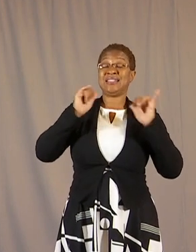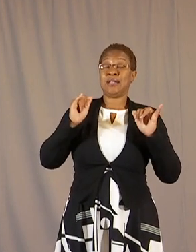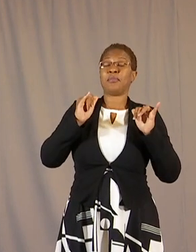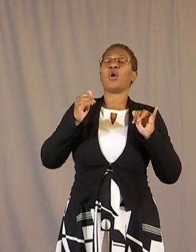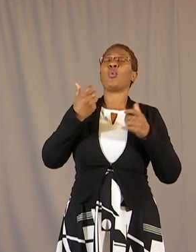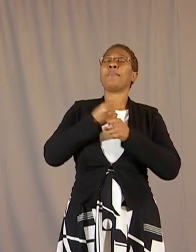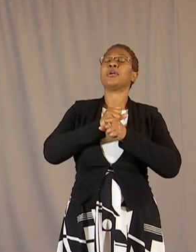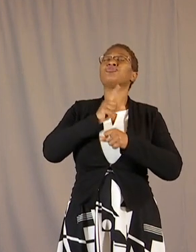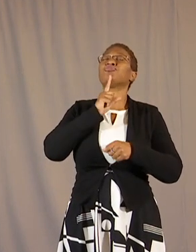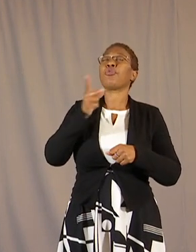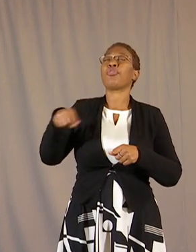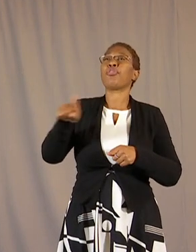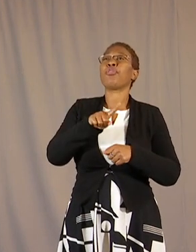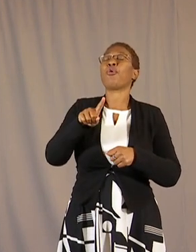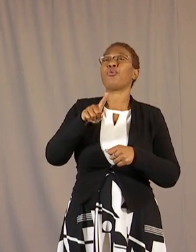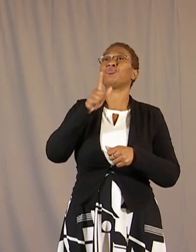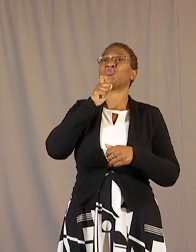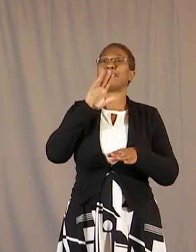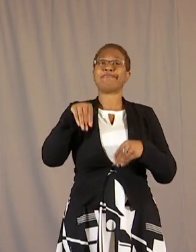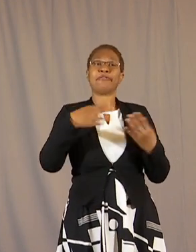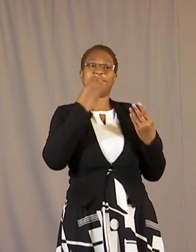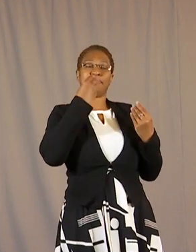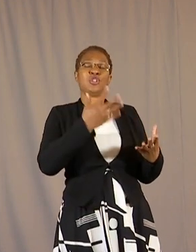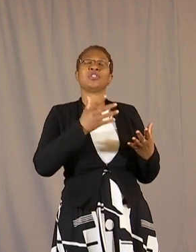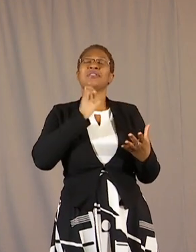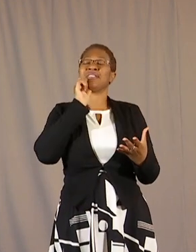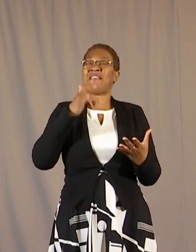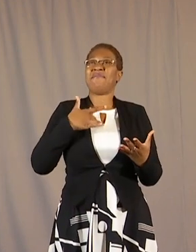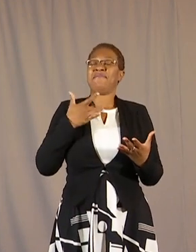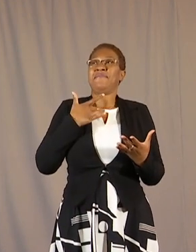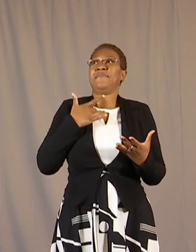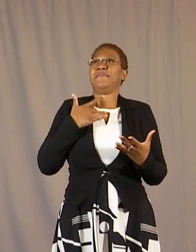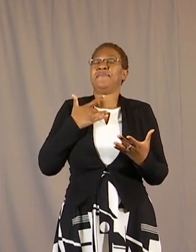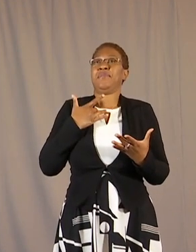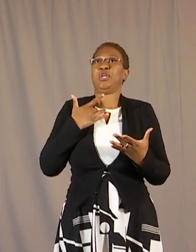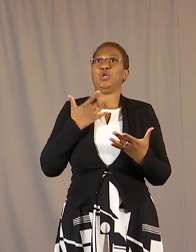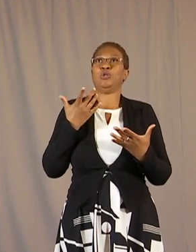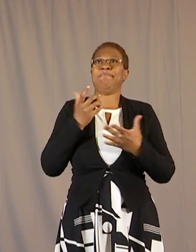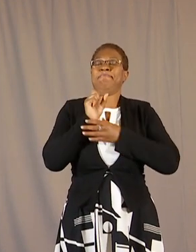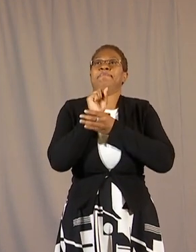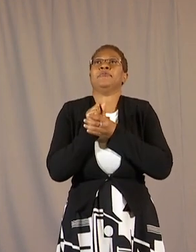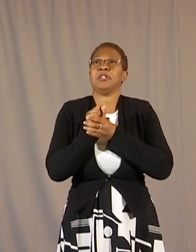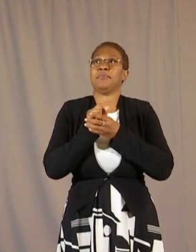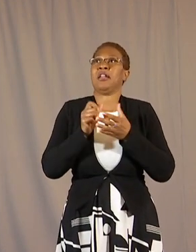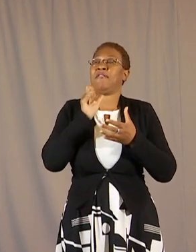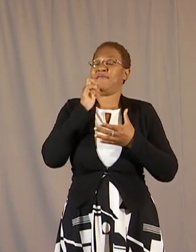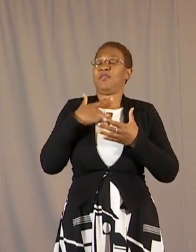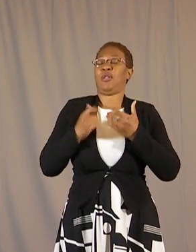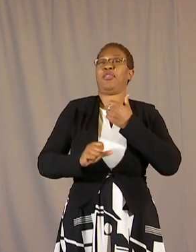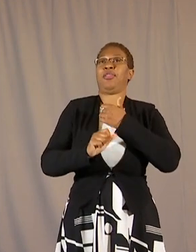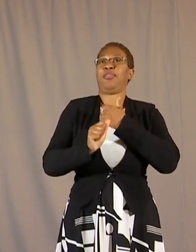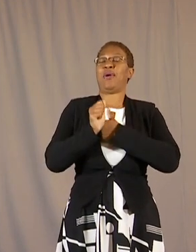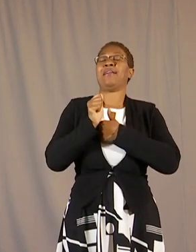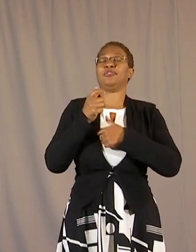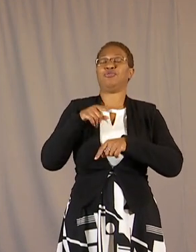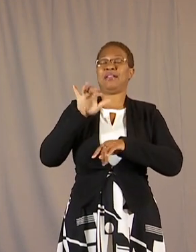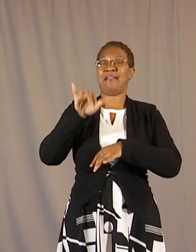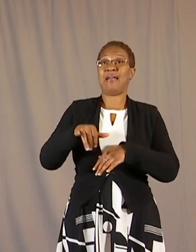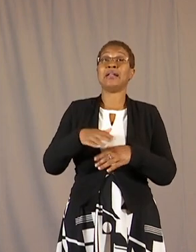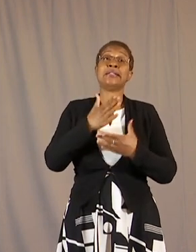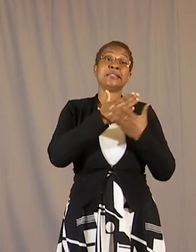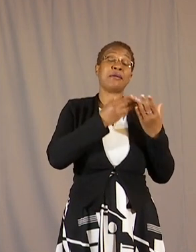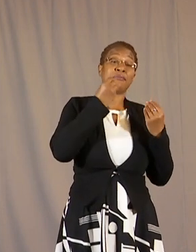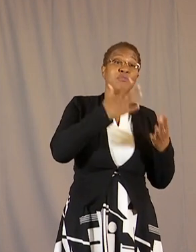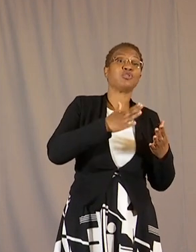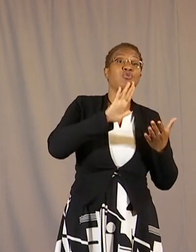was collected in a quick manner. And then, as I mentioned, also having the electronic systems. Some information was collected